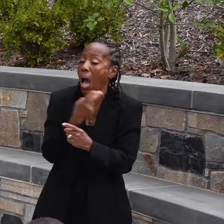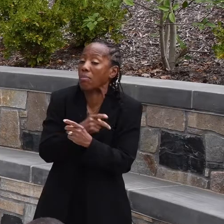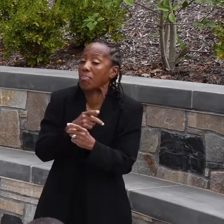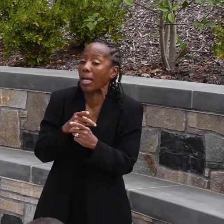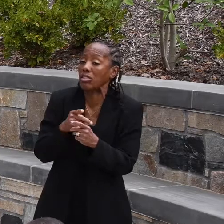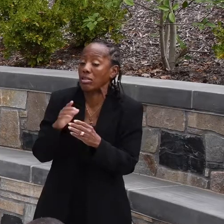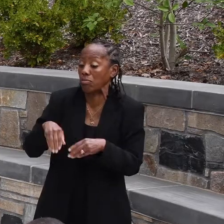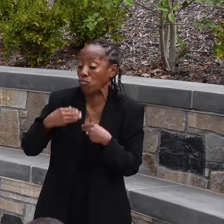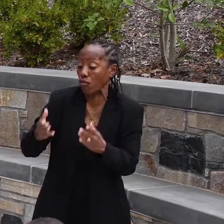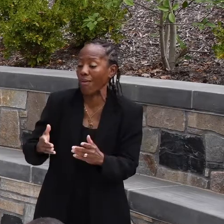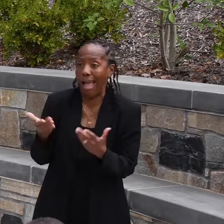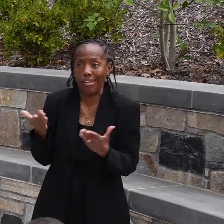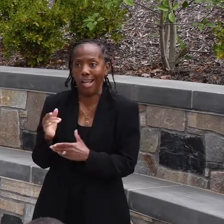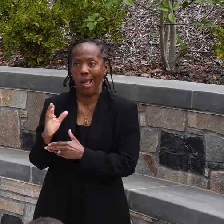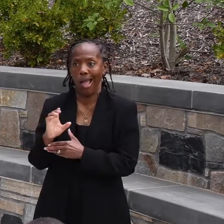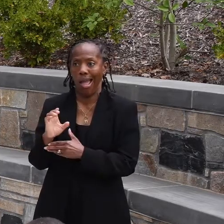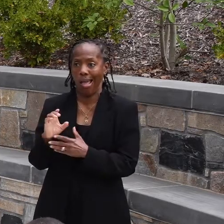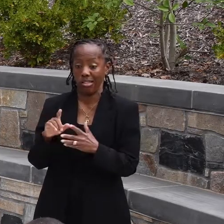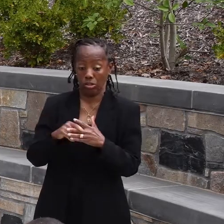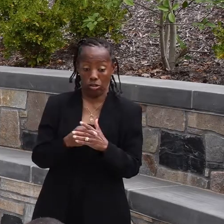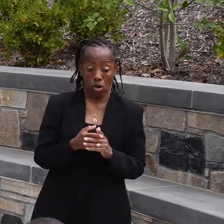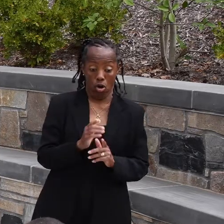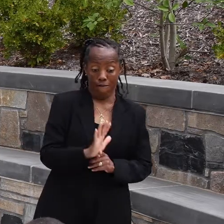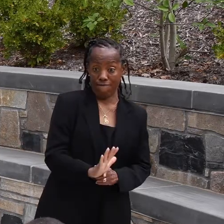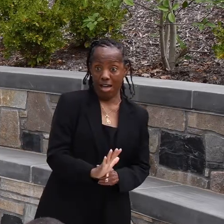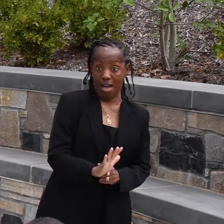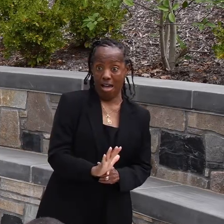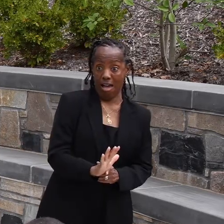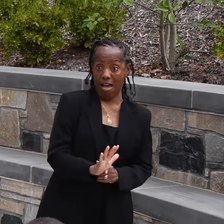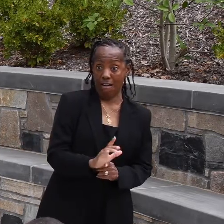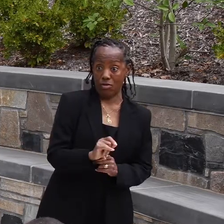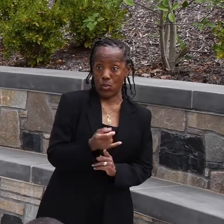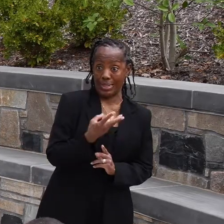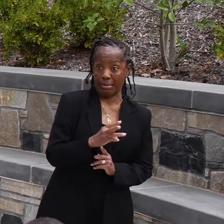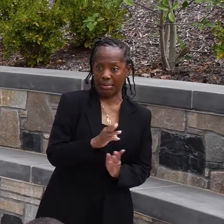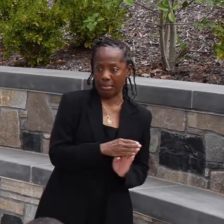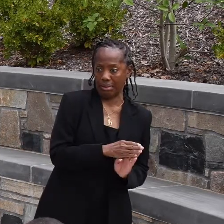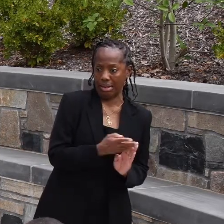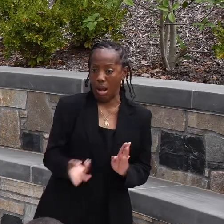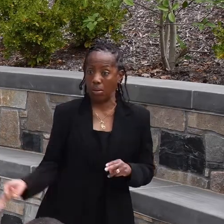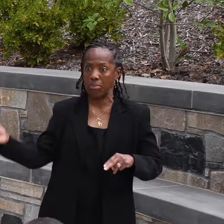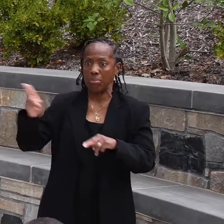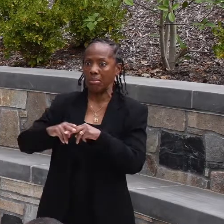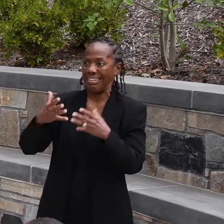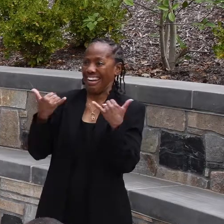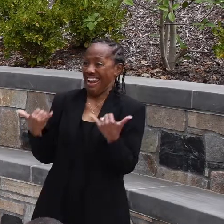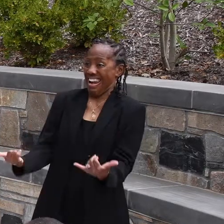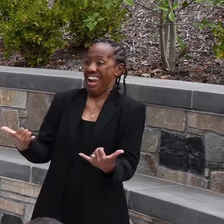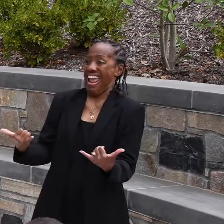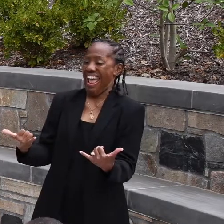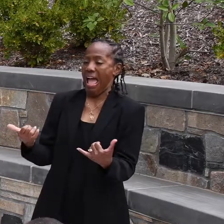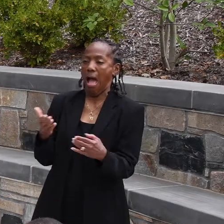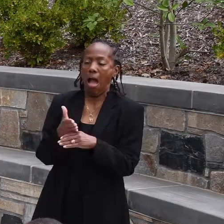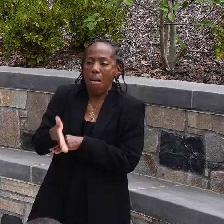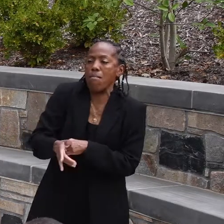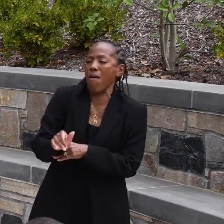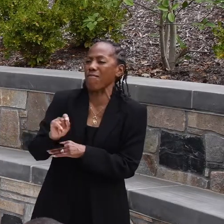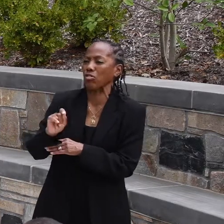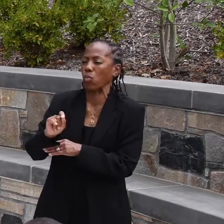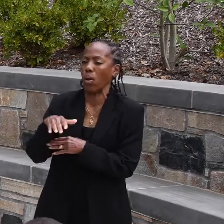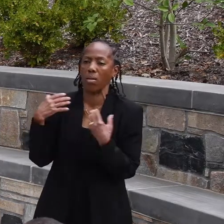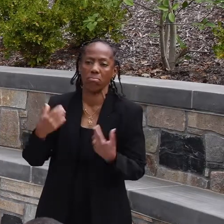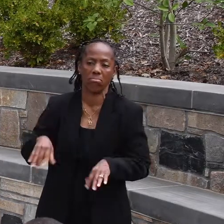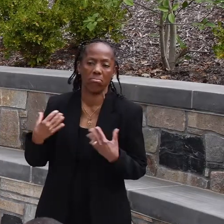Howard County from approximately 5 in 2016 to now over 20.